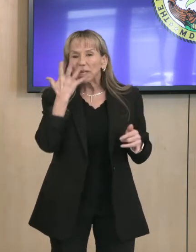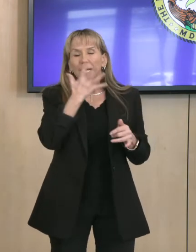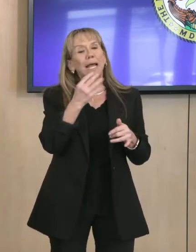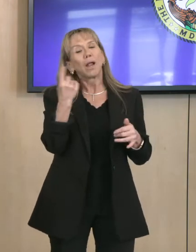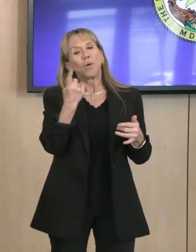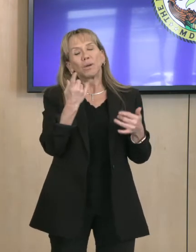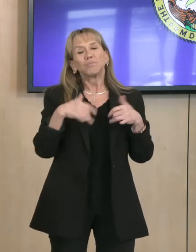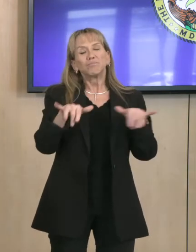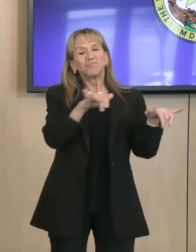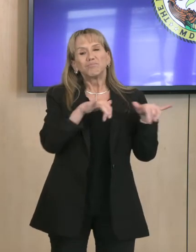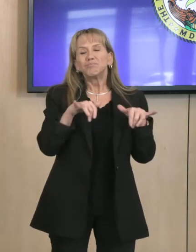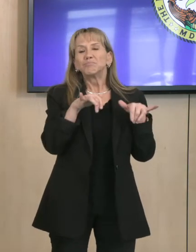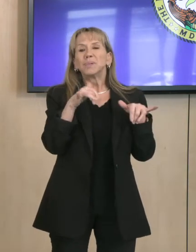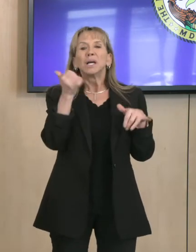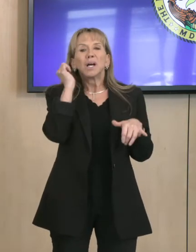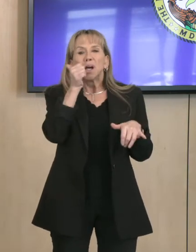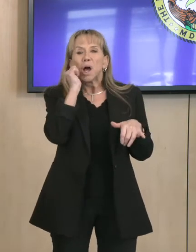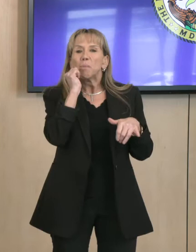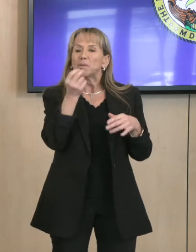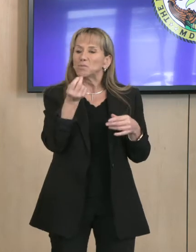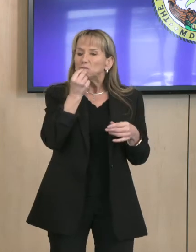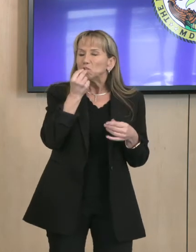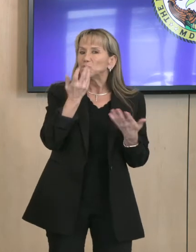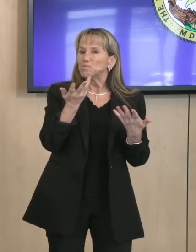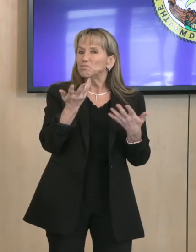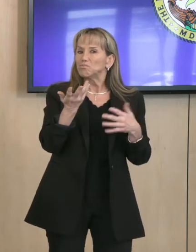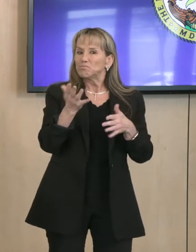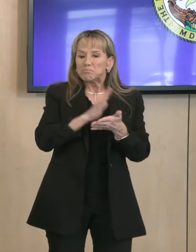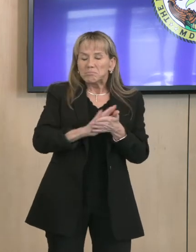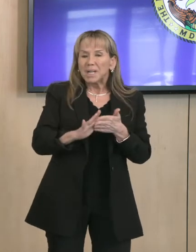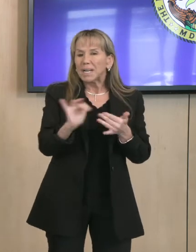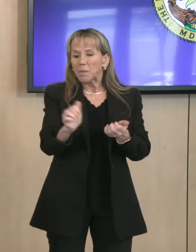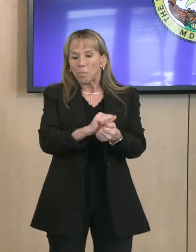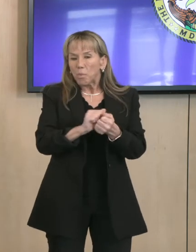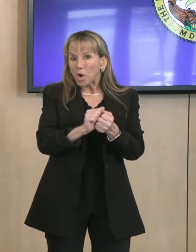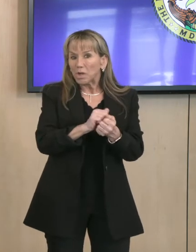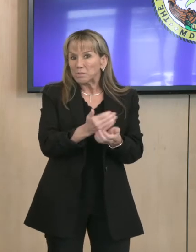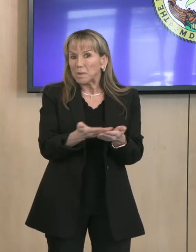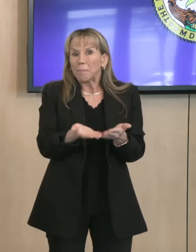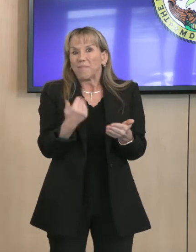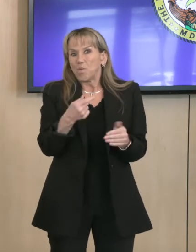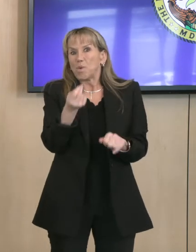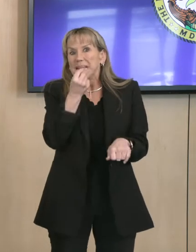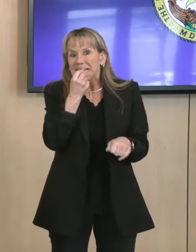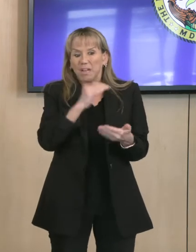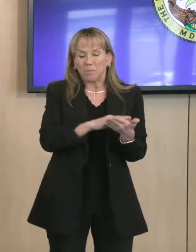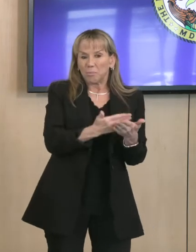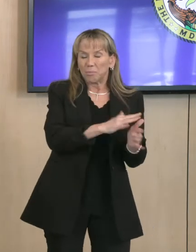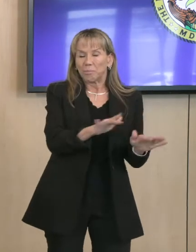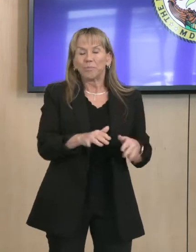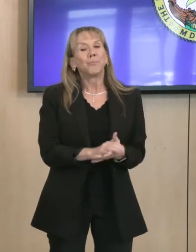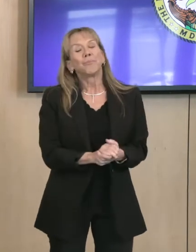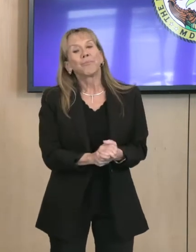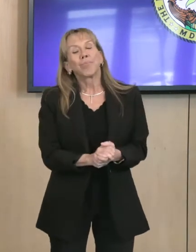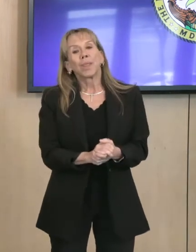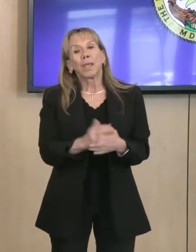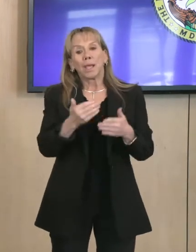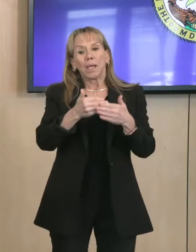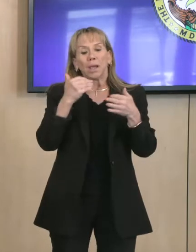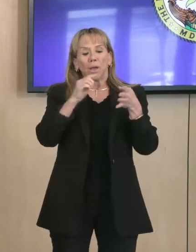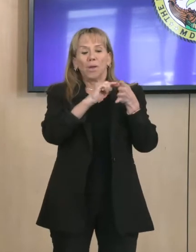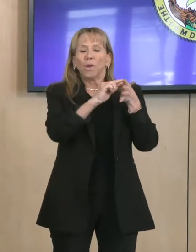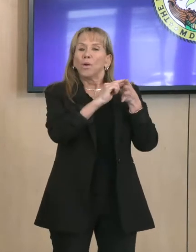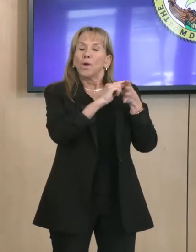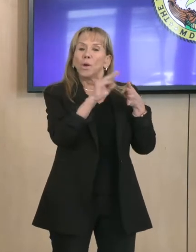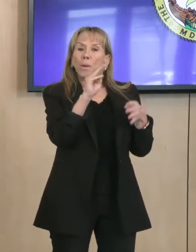safety practices such as washing your produce before you eat it. Since early March, our Department